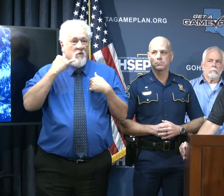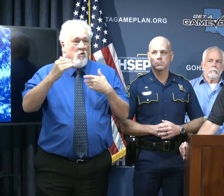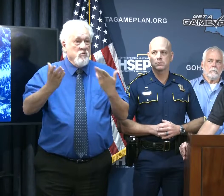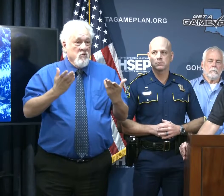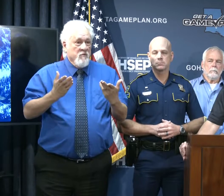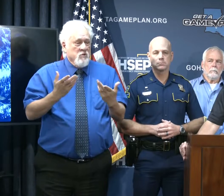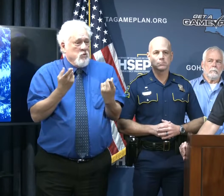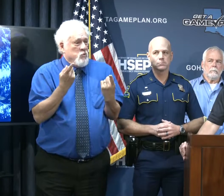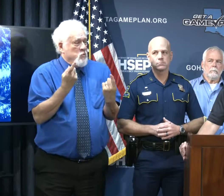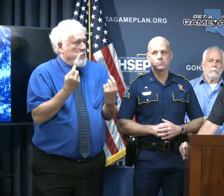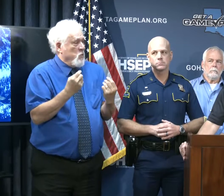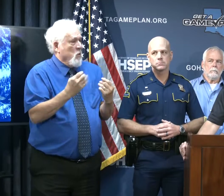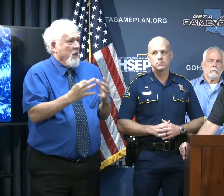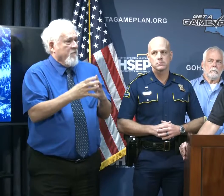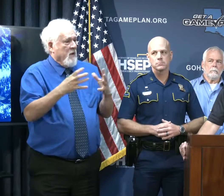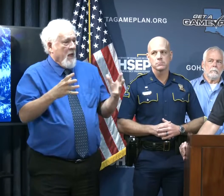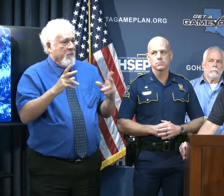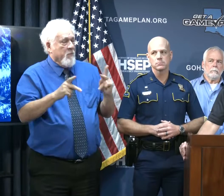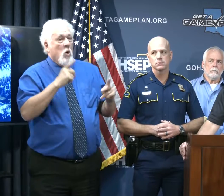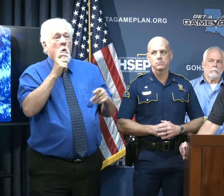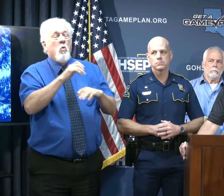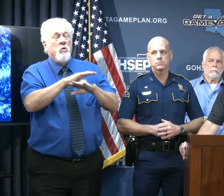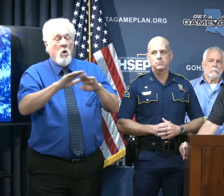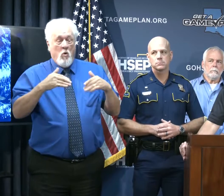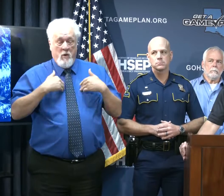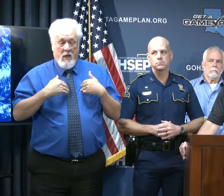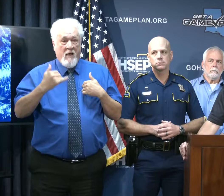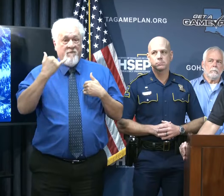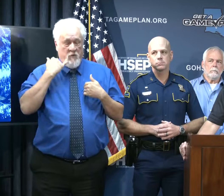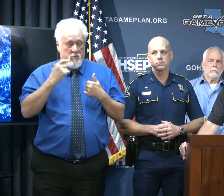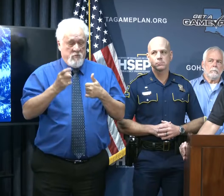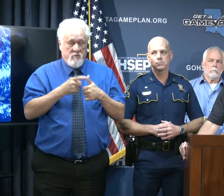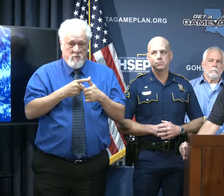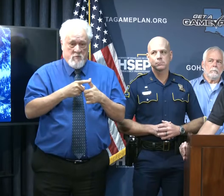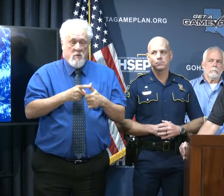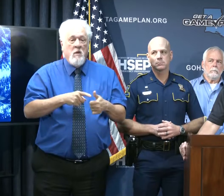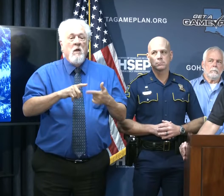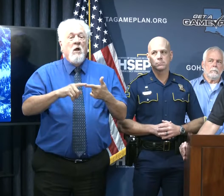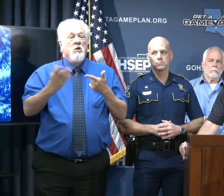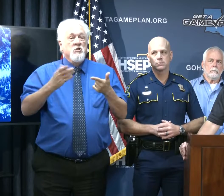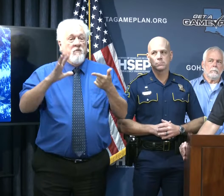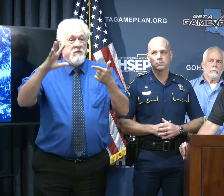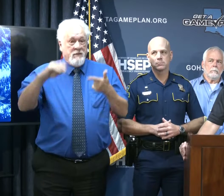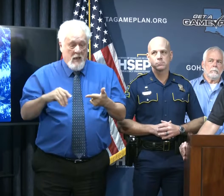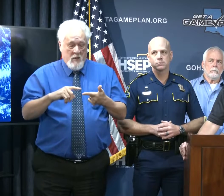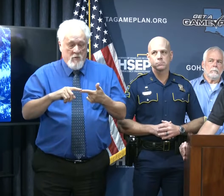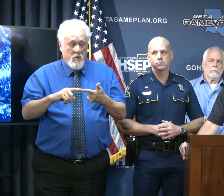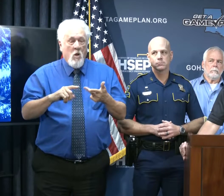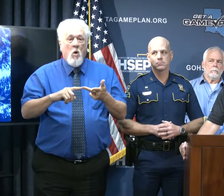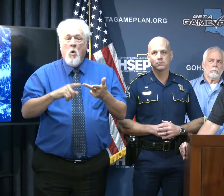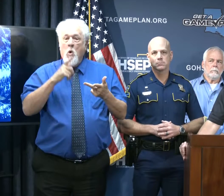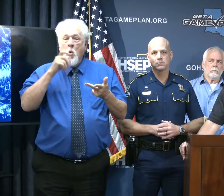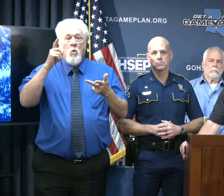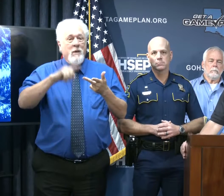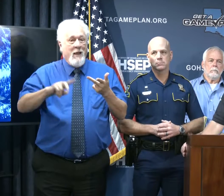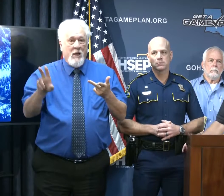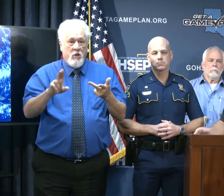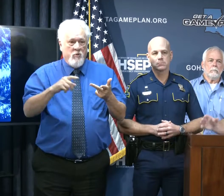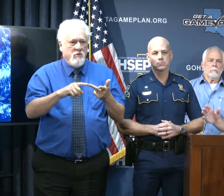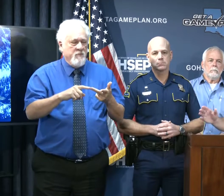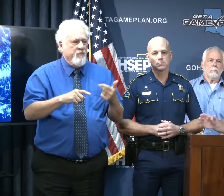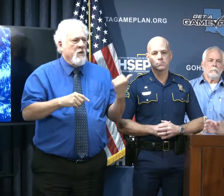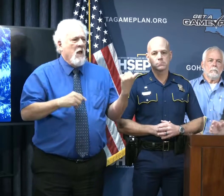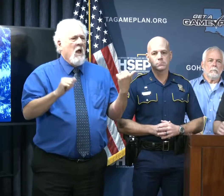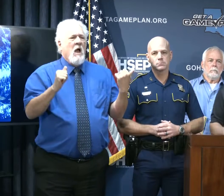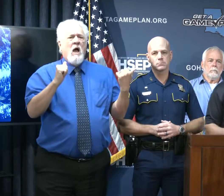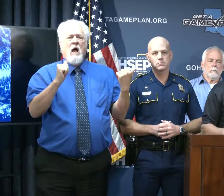are we doing if a lot of people, for people who don't have cell phone service potentially after a storm, and people who just like can't use this very easily? Well, there's a couple of